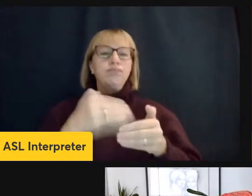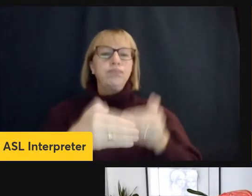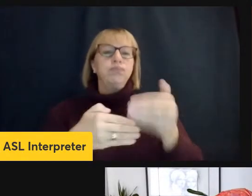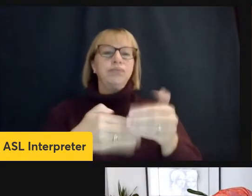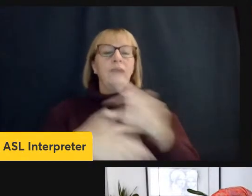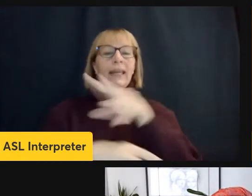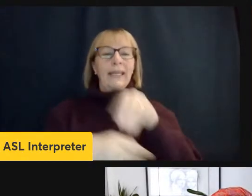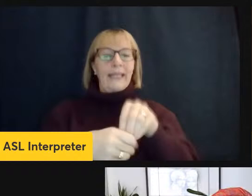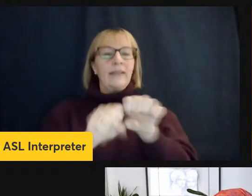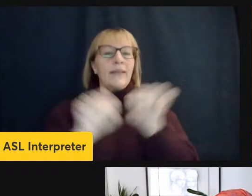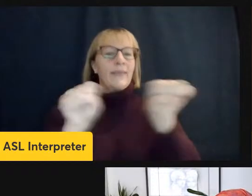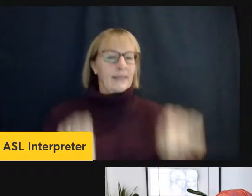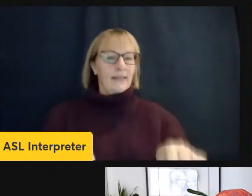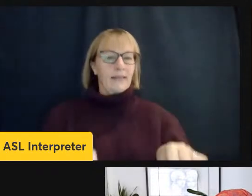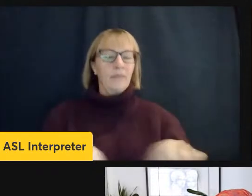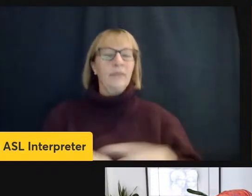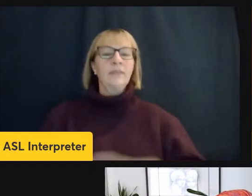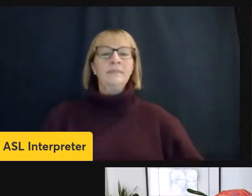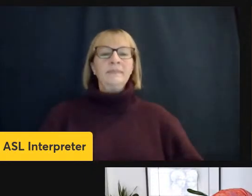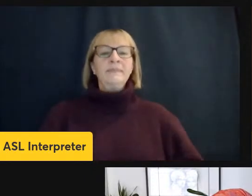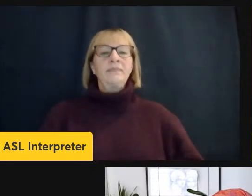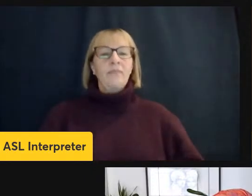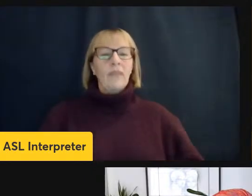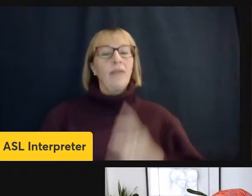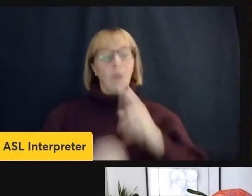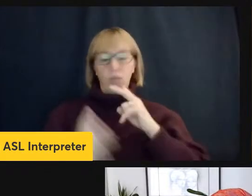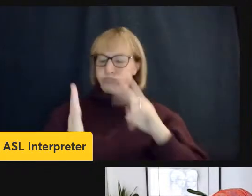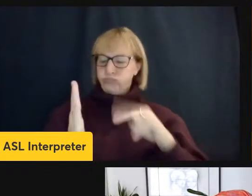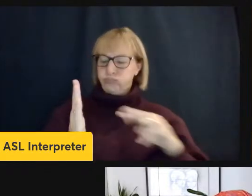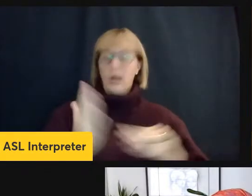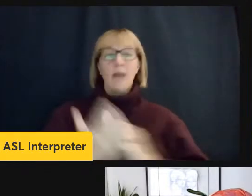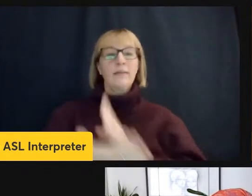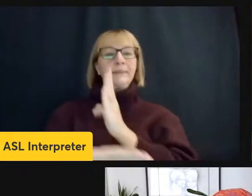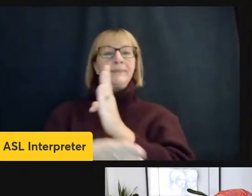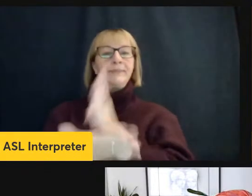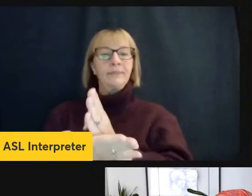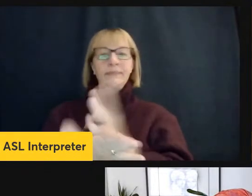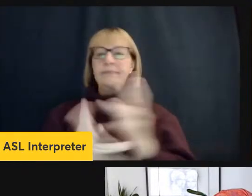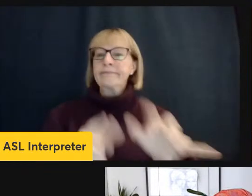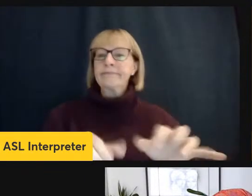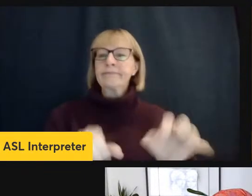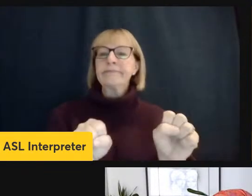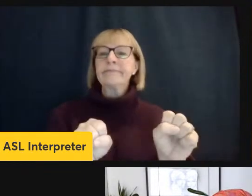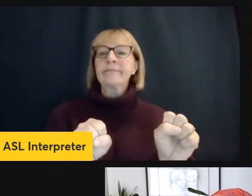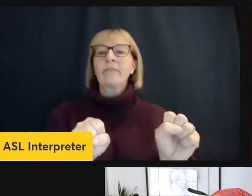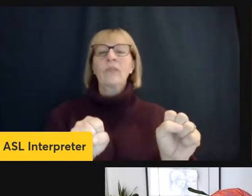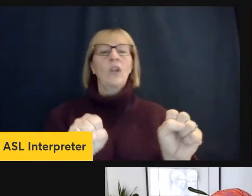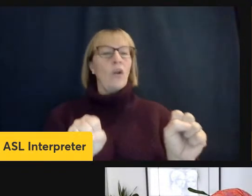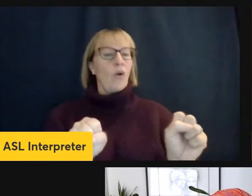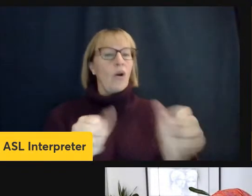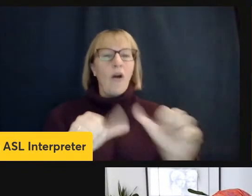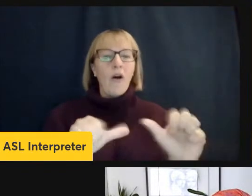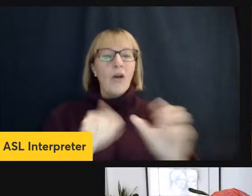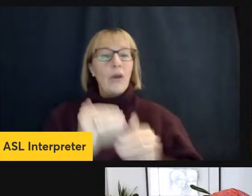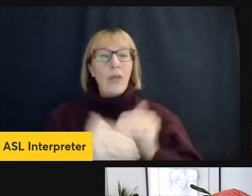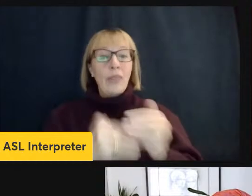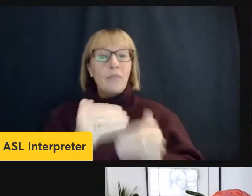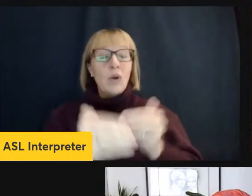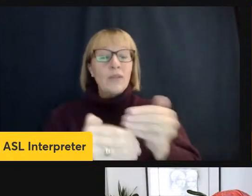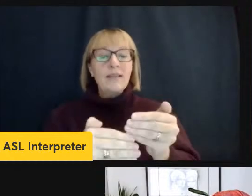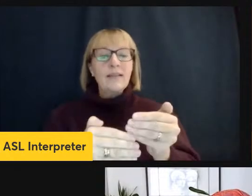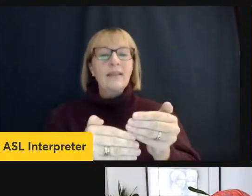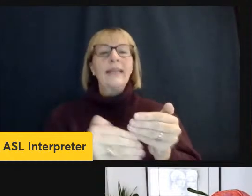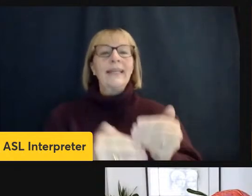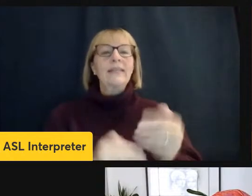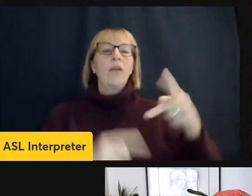the literature brings forward that when it comes to ending, de-adopting, or disinvesting from clinical processes, it is a